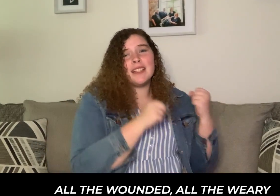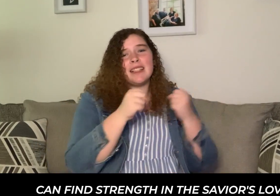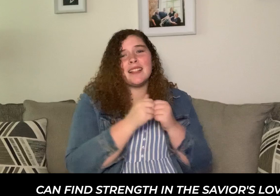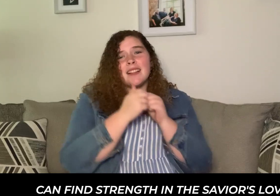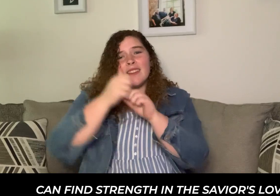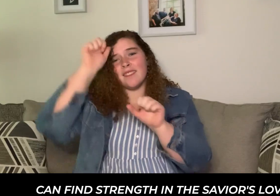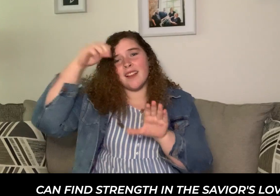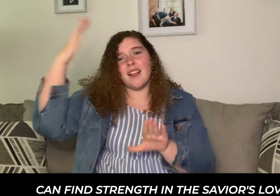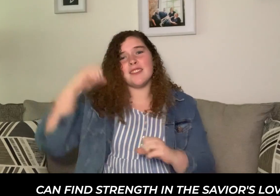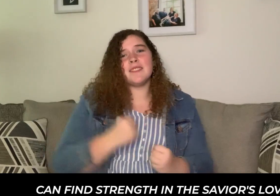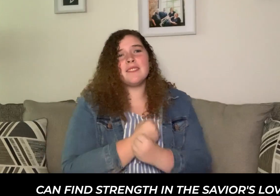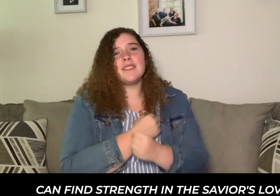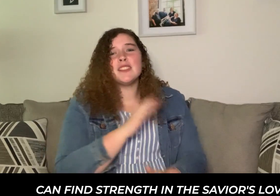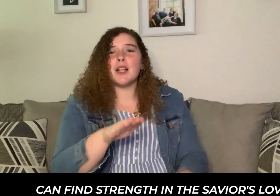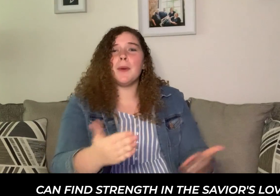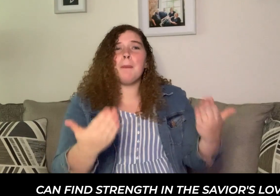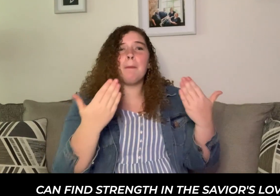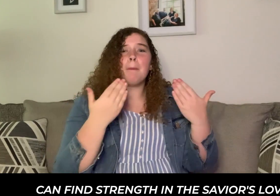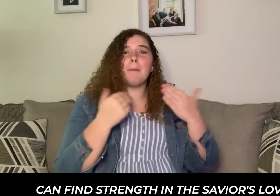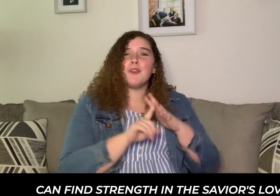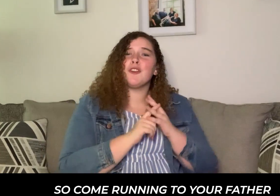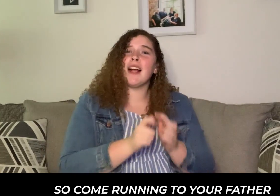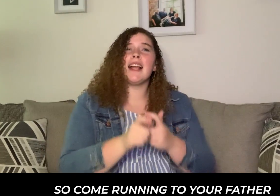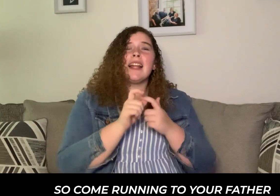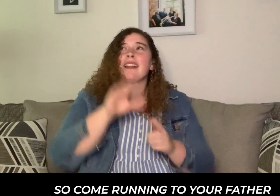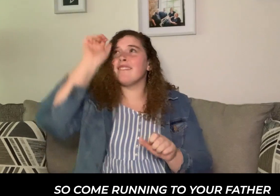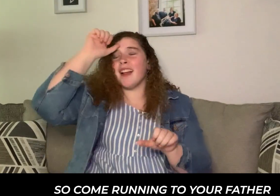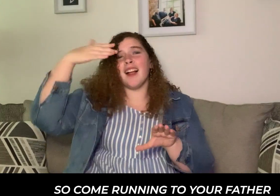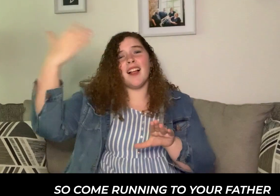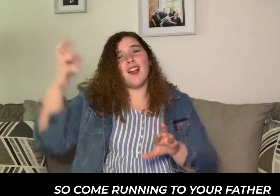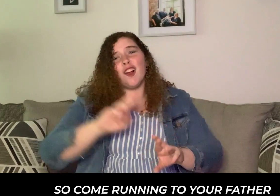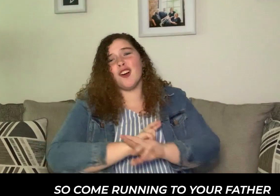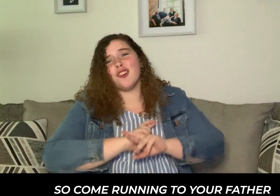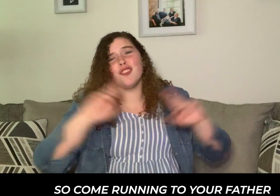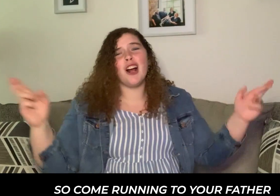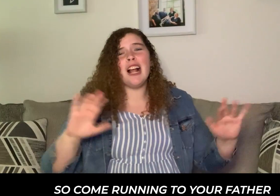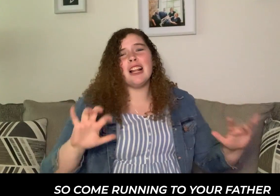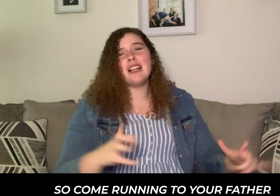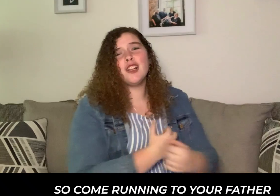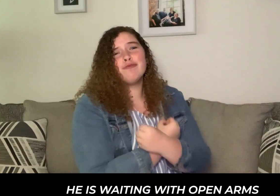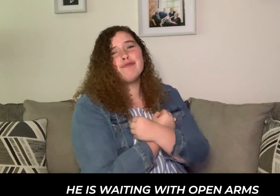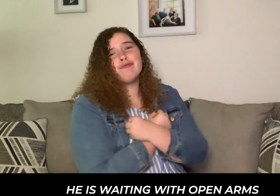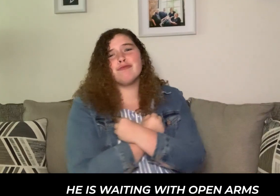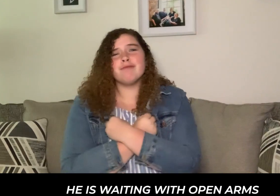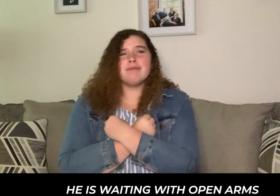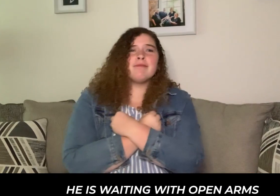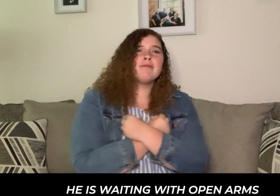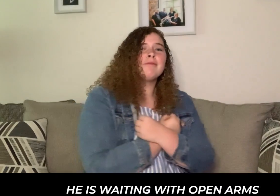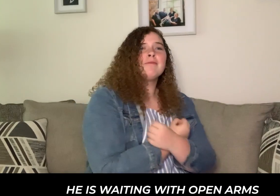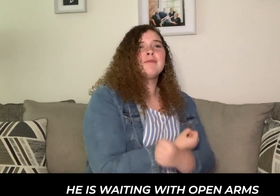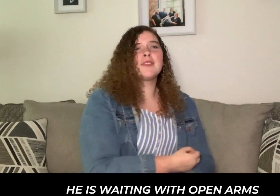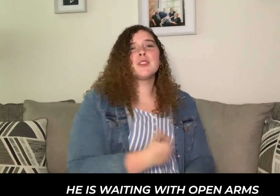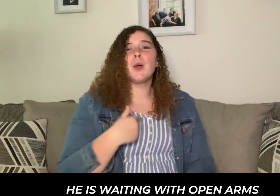weary Can find strength in the Savior's love So come running To your father To